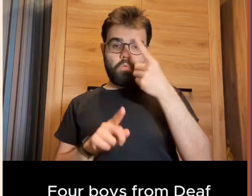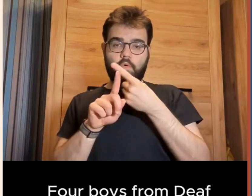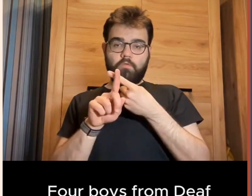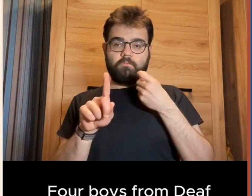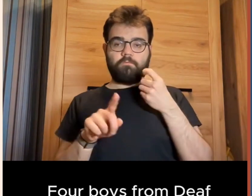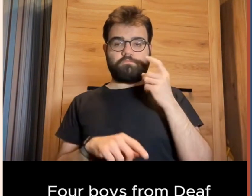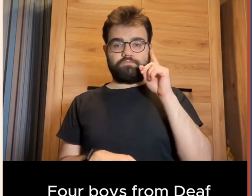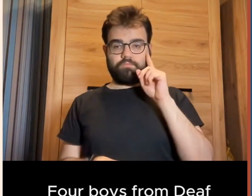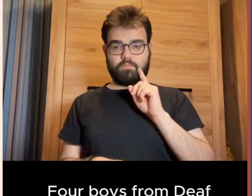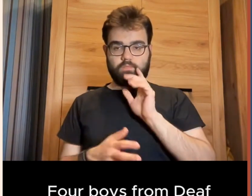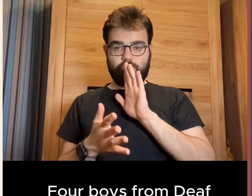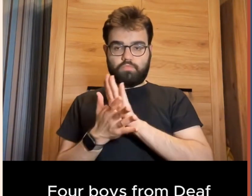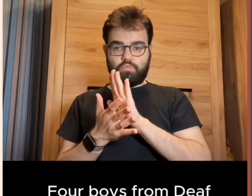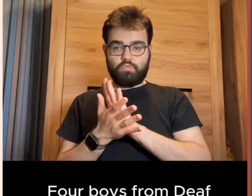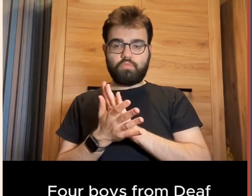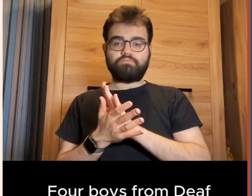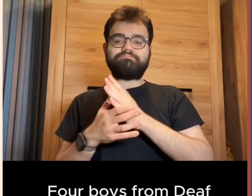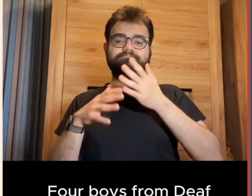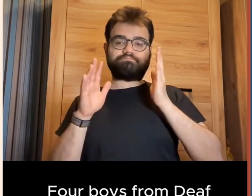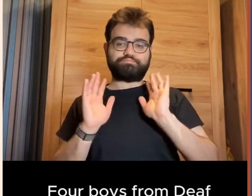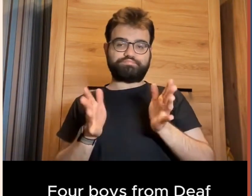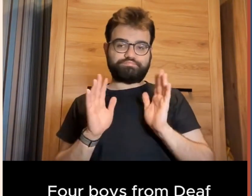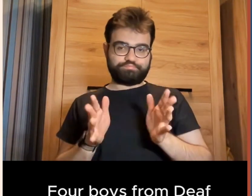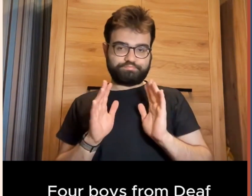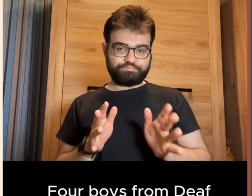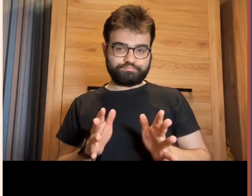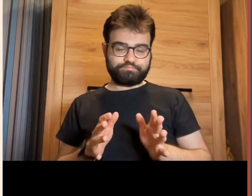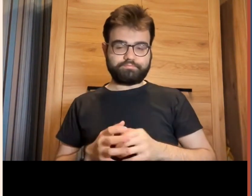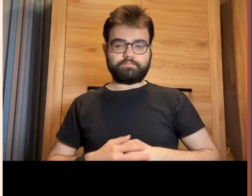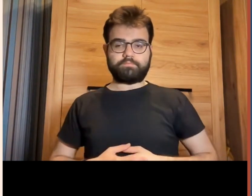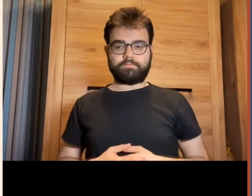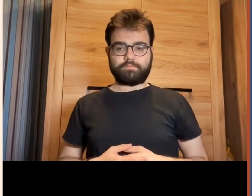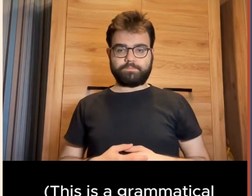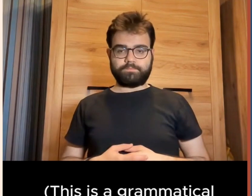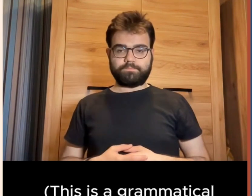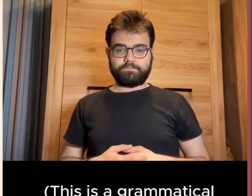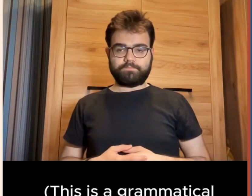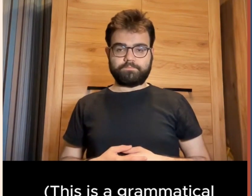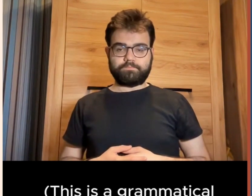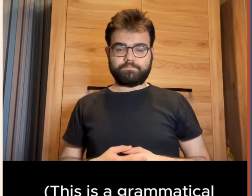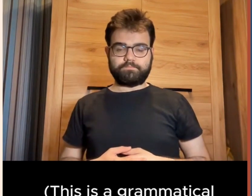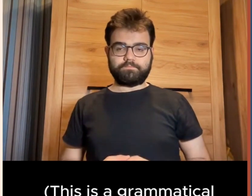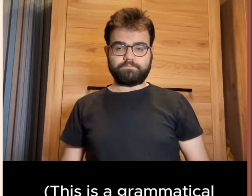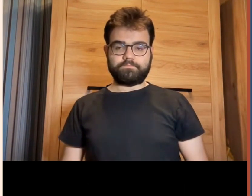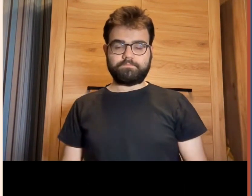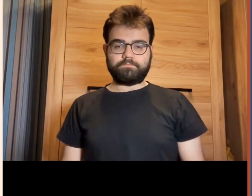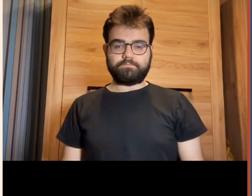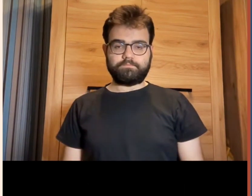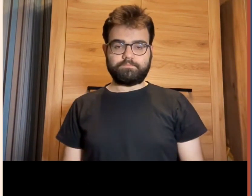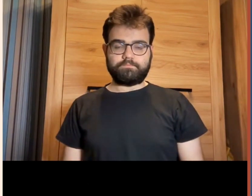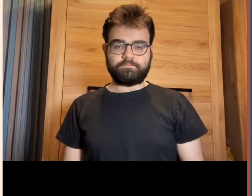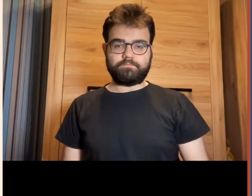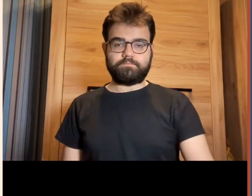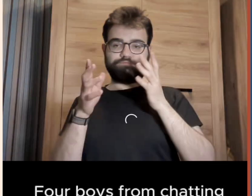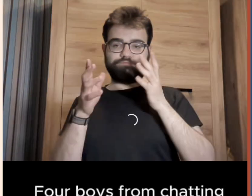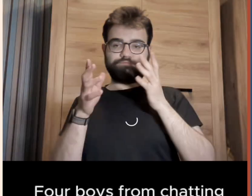4 boys from deaf school are chatting. So 4 boy from deaf school chat.